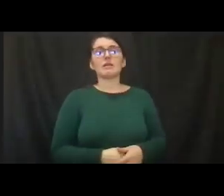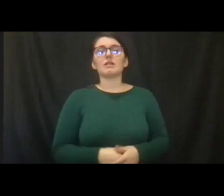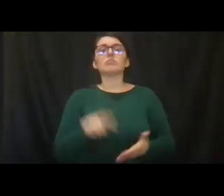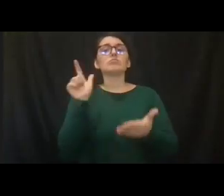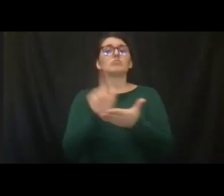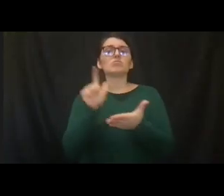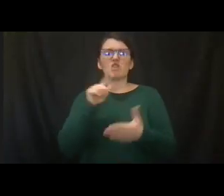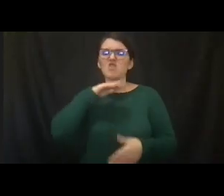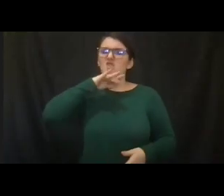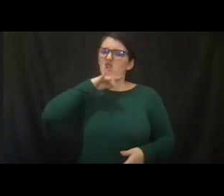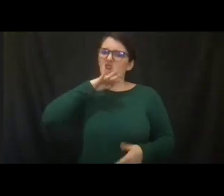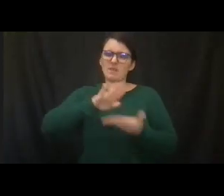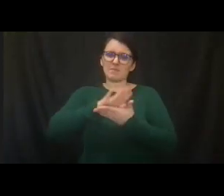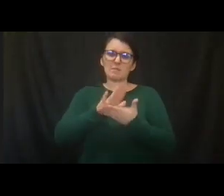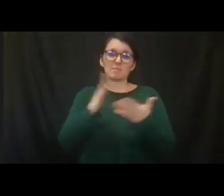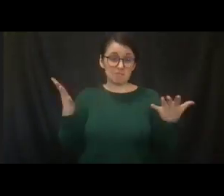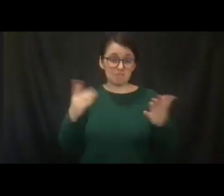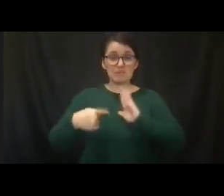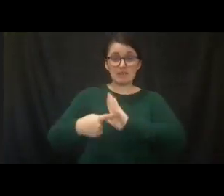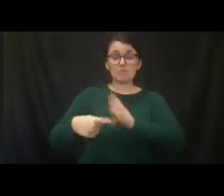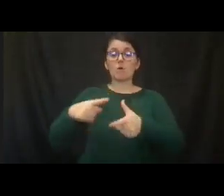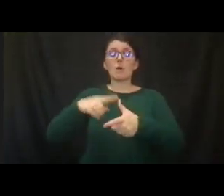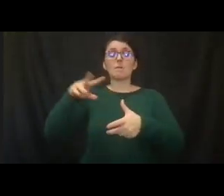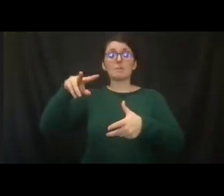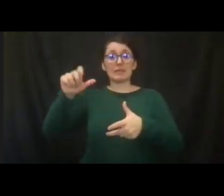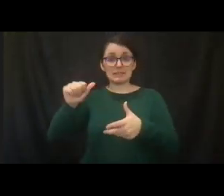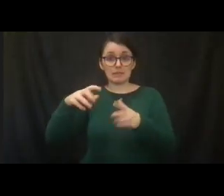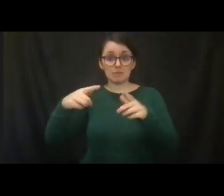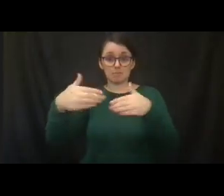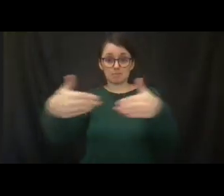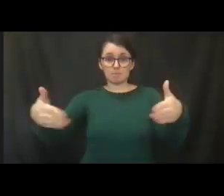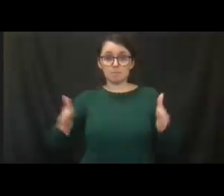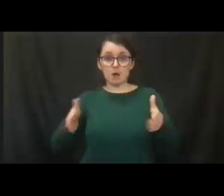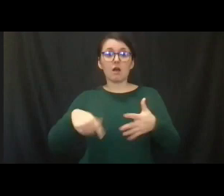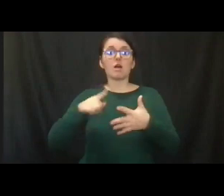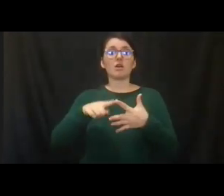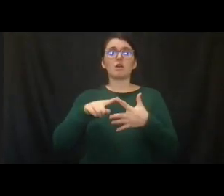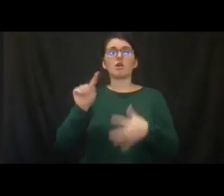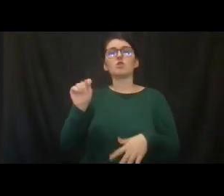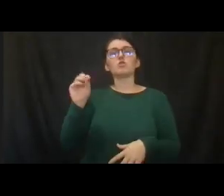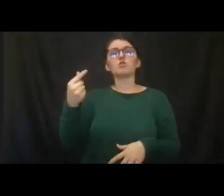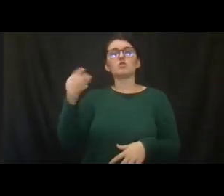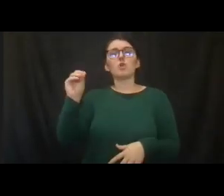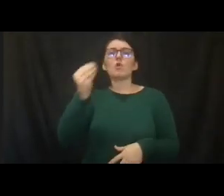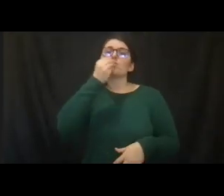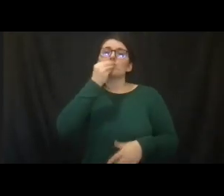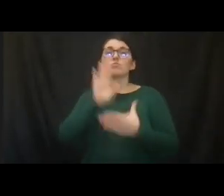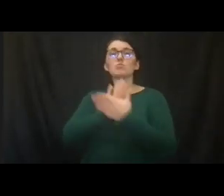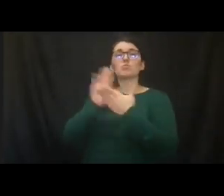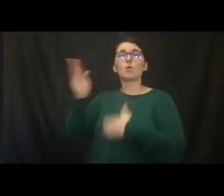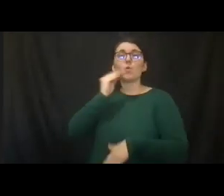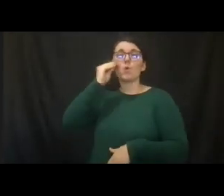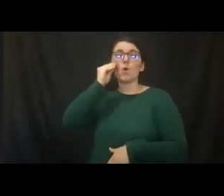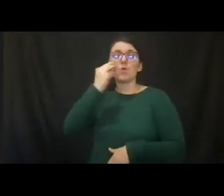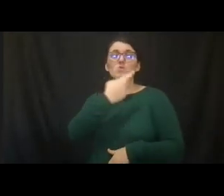the dirty papers. So the pizza box, the to-go food containers are not recyclable.